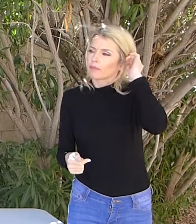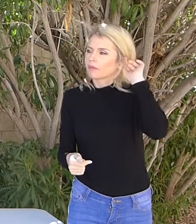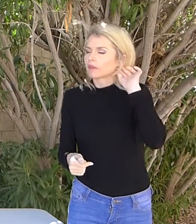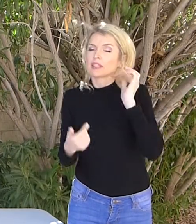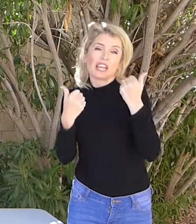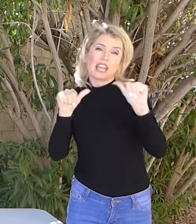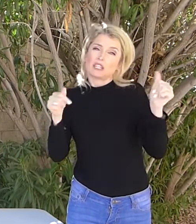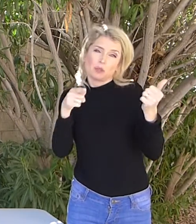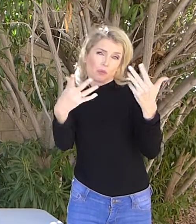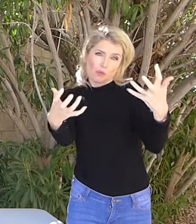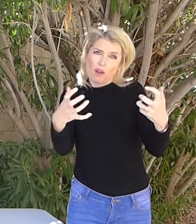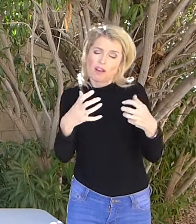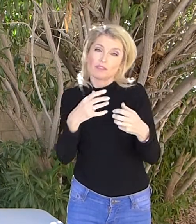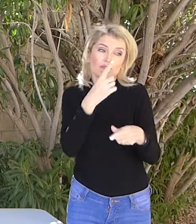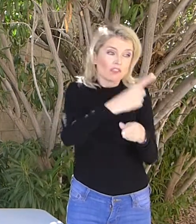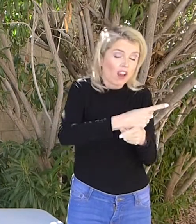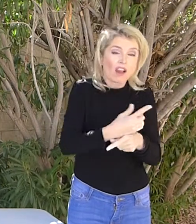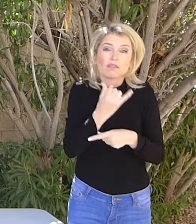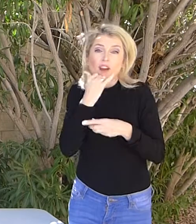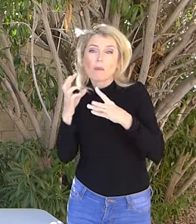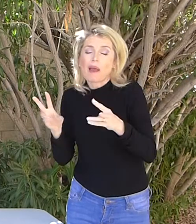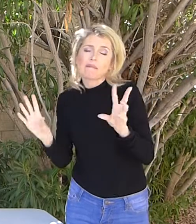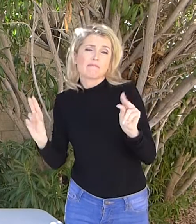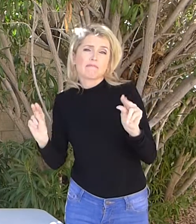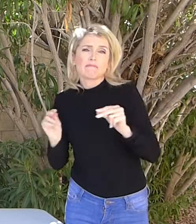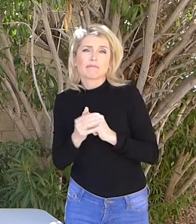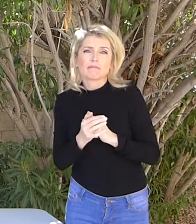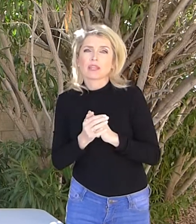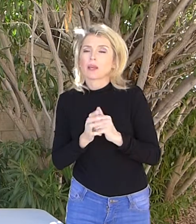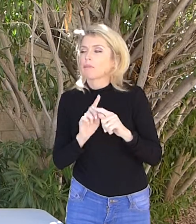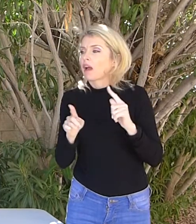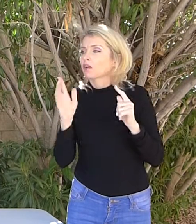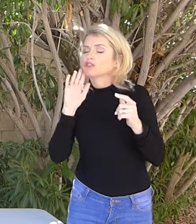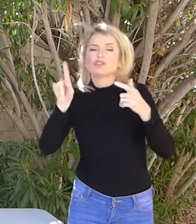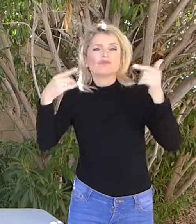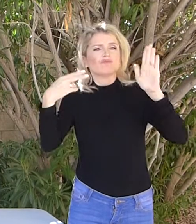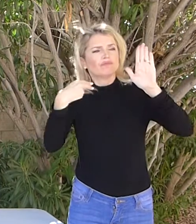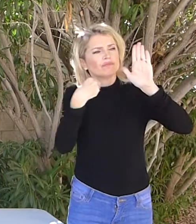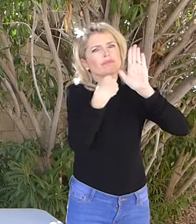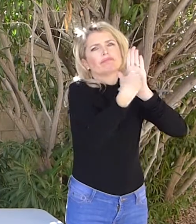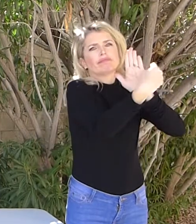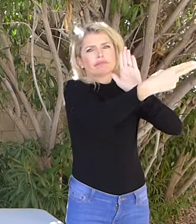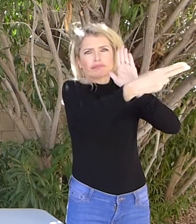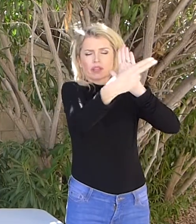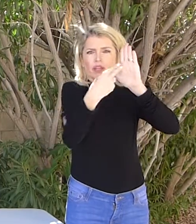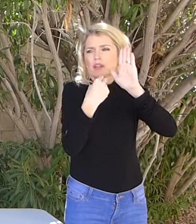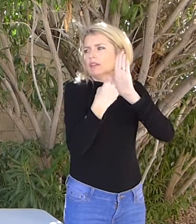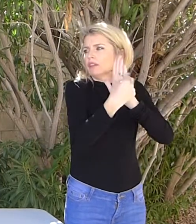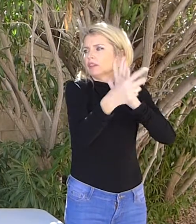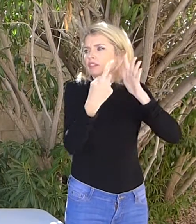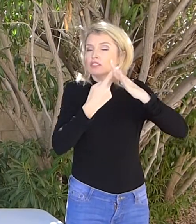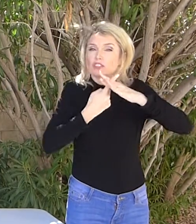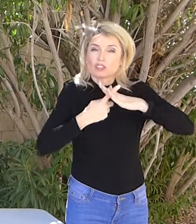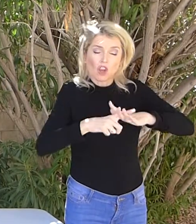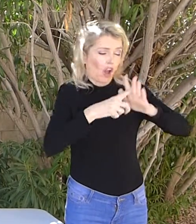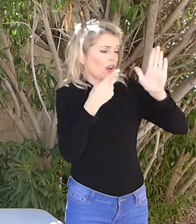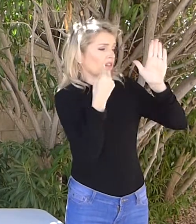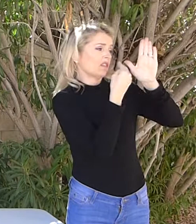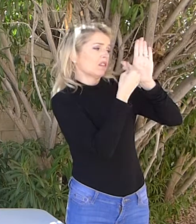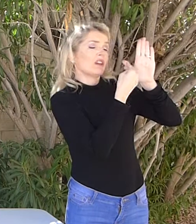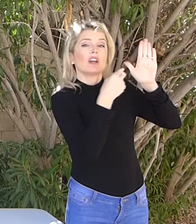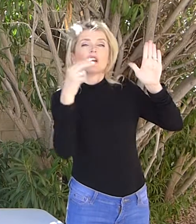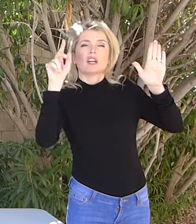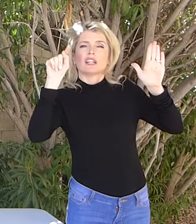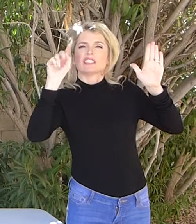You can do it any way you like. There's no right or wrong way. But I'm just taking it. I'm starting with